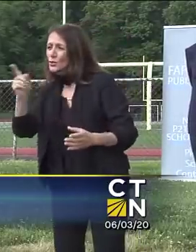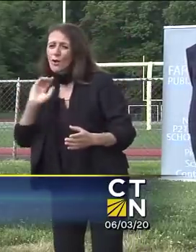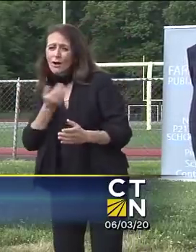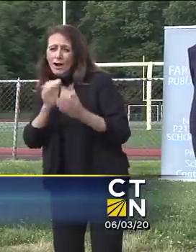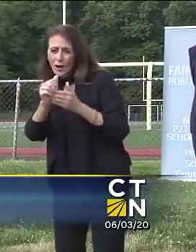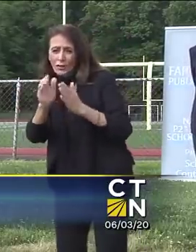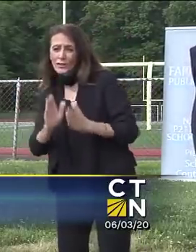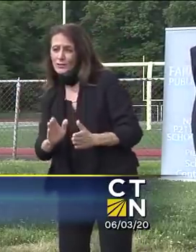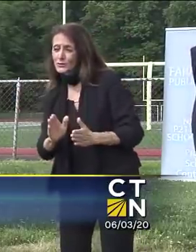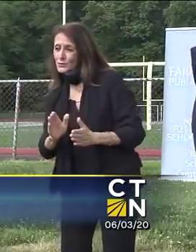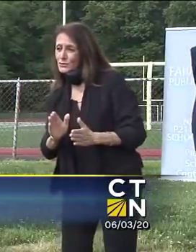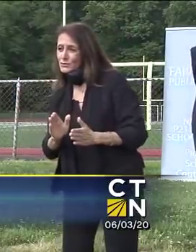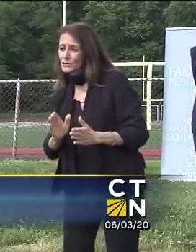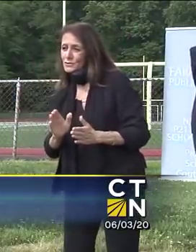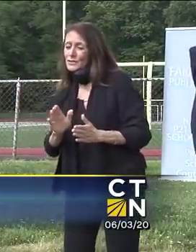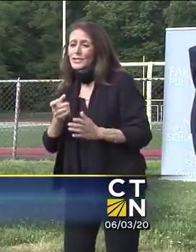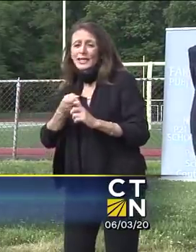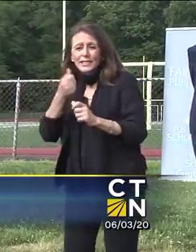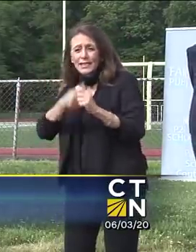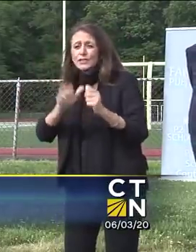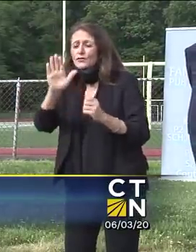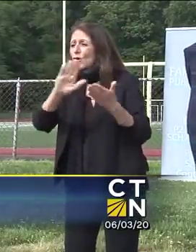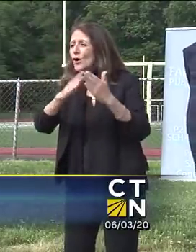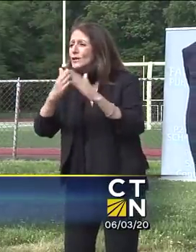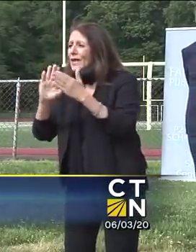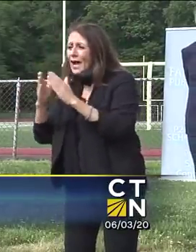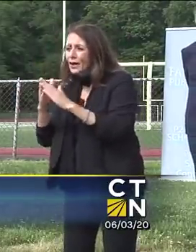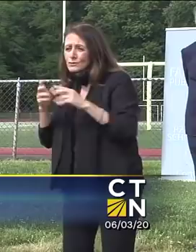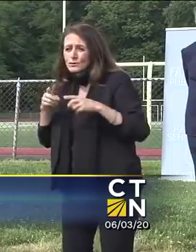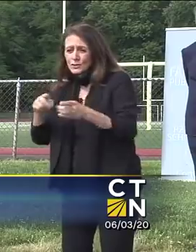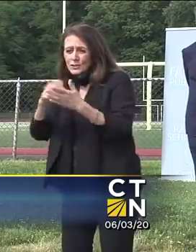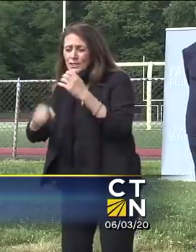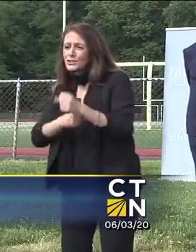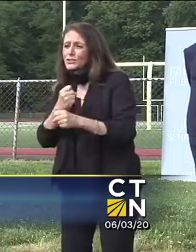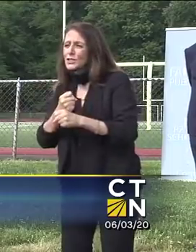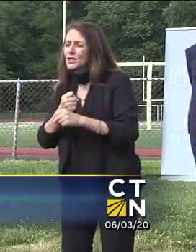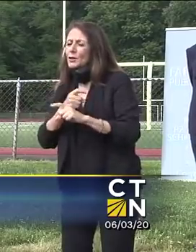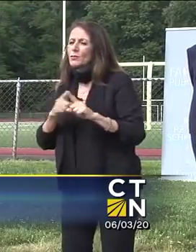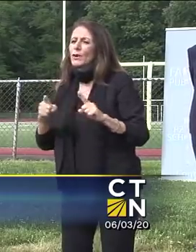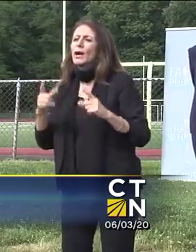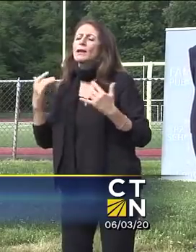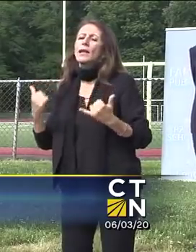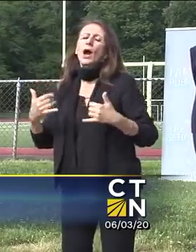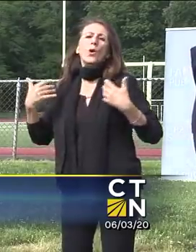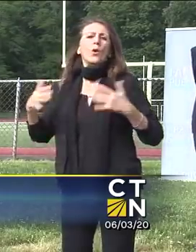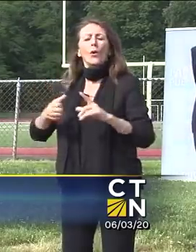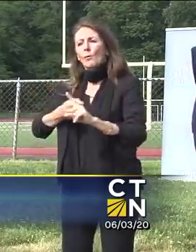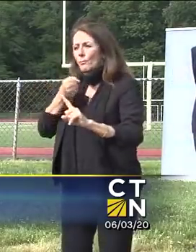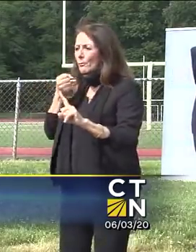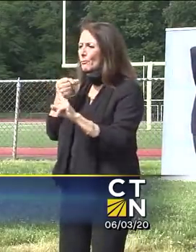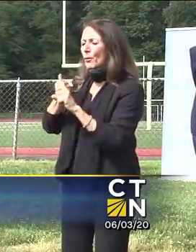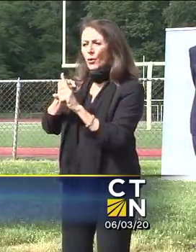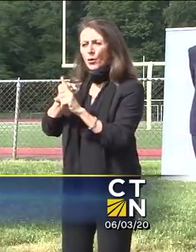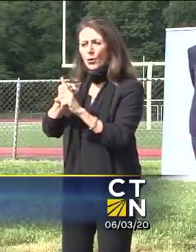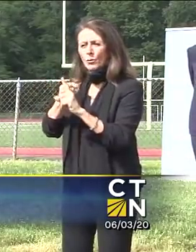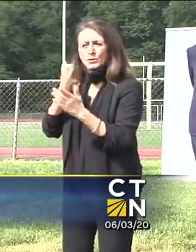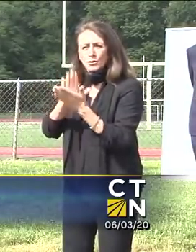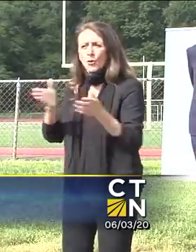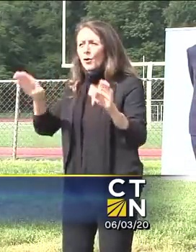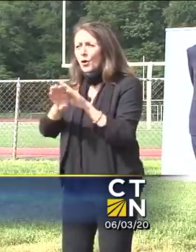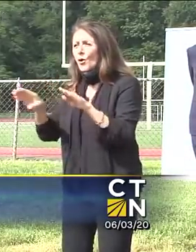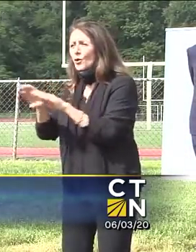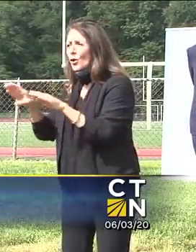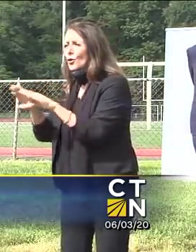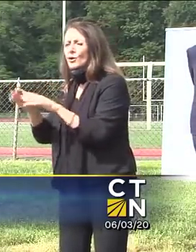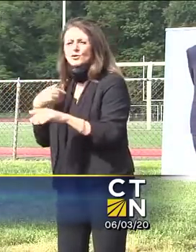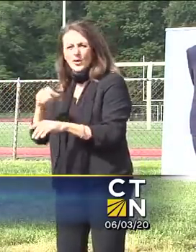leaders of your school district over the course of this year, but especially during the time of school closure when